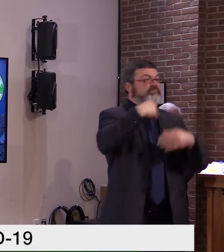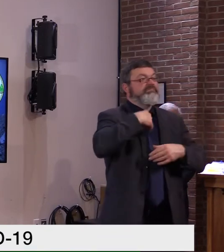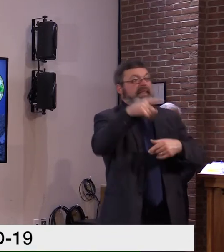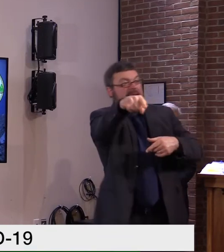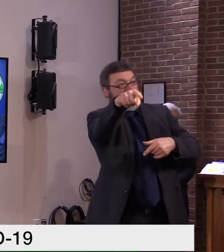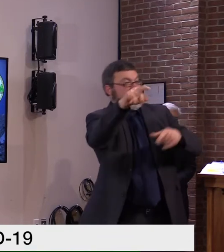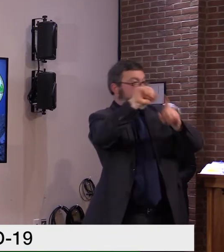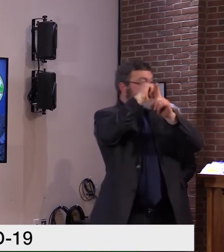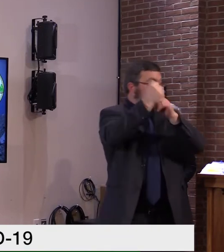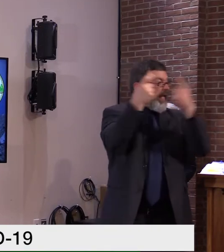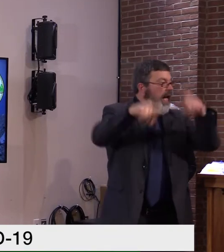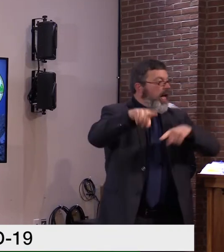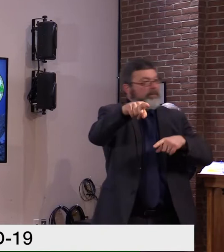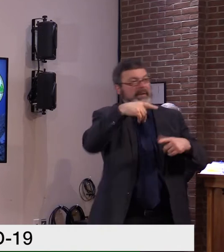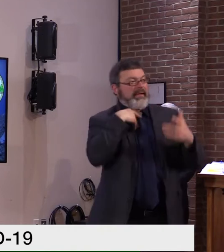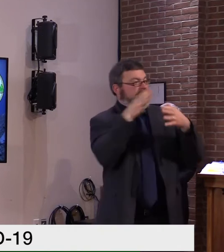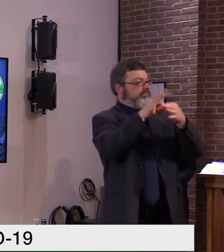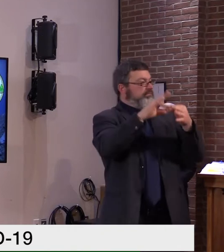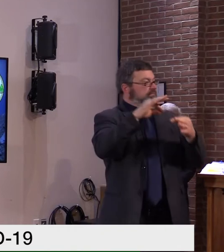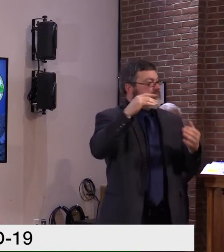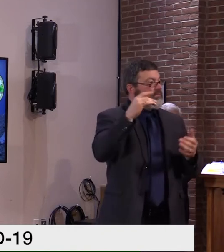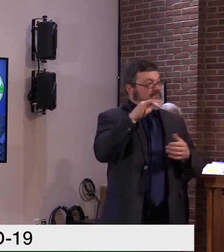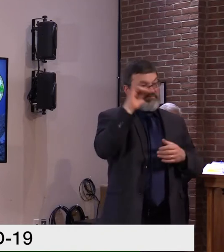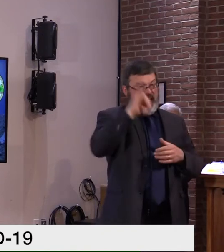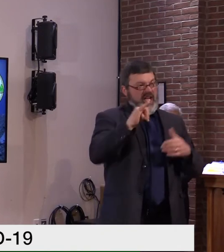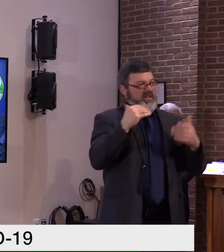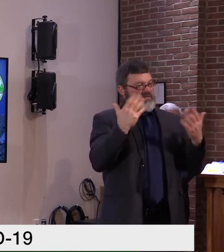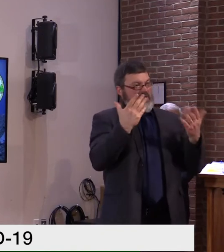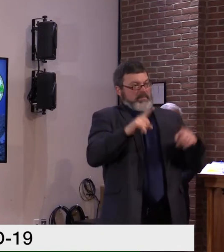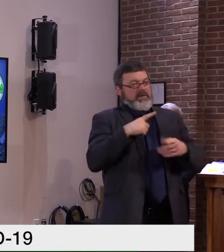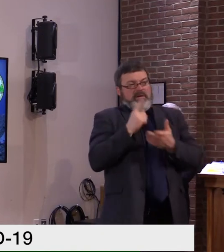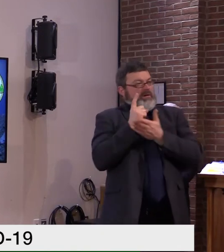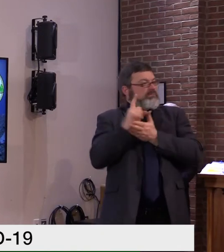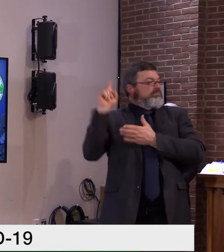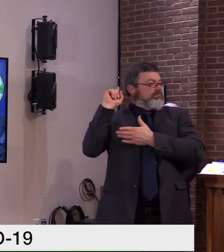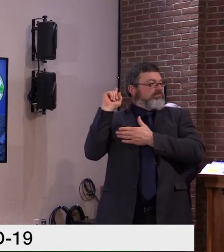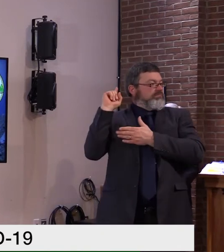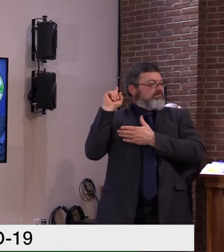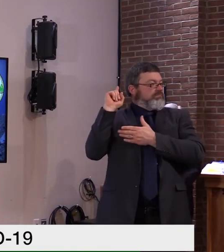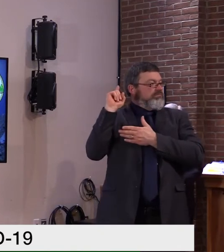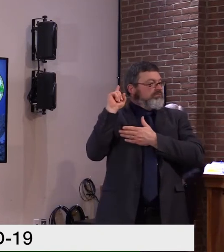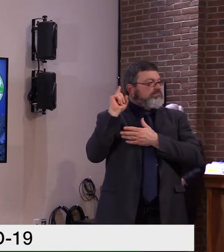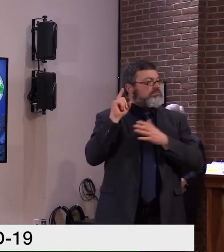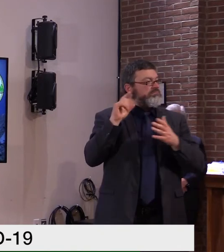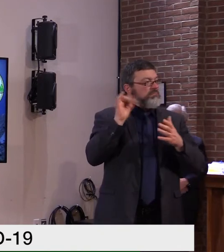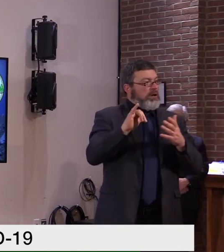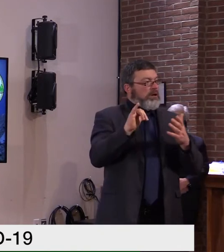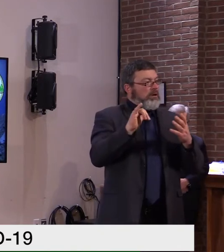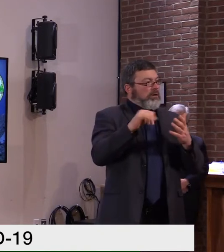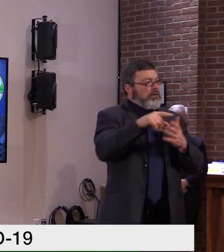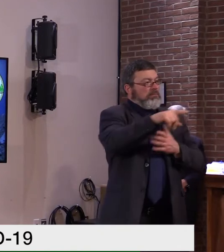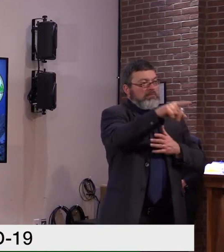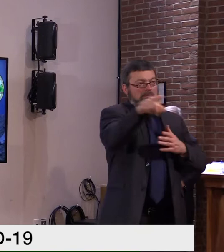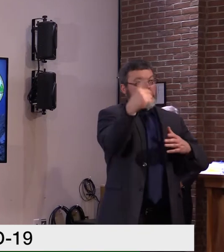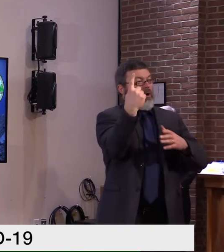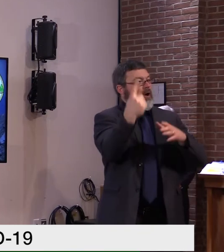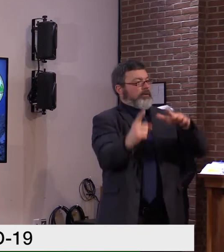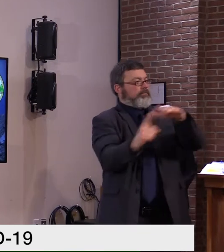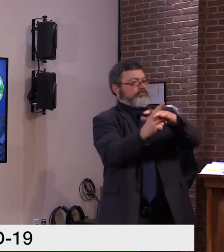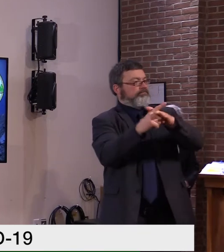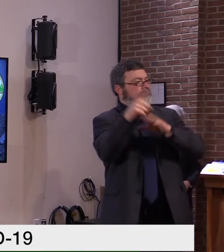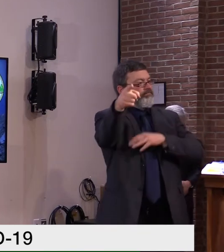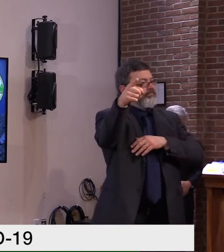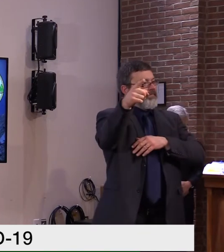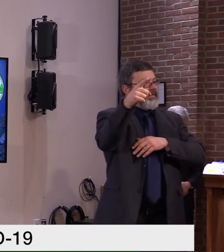weekend, when sufficient information or cooperation was not forthcoming from a case or from an event